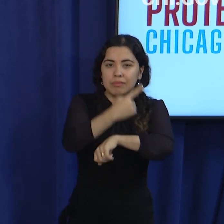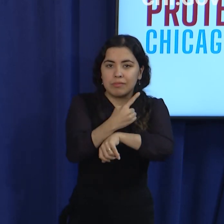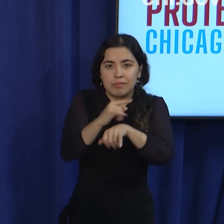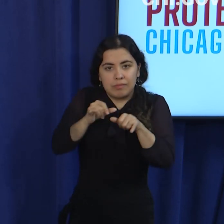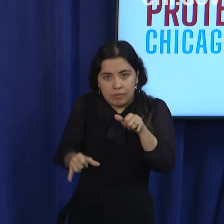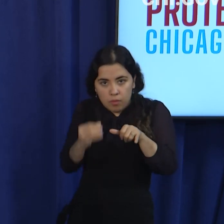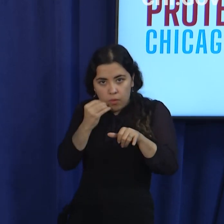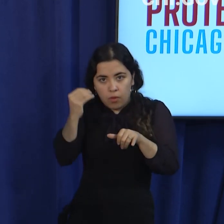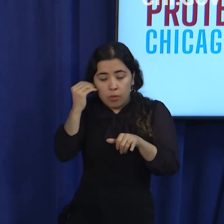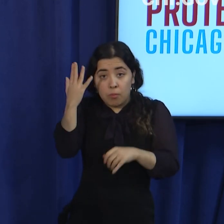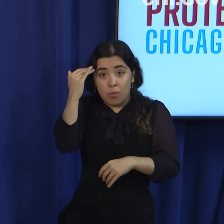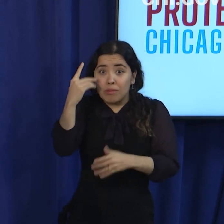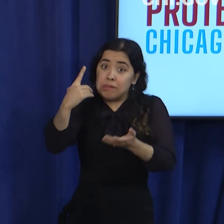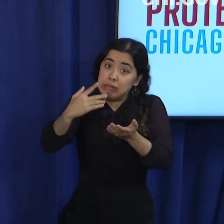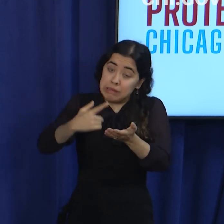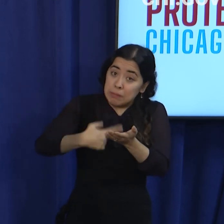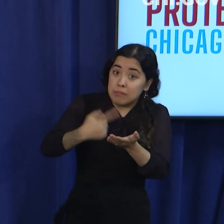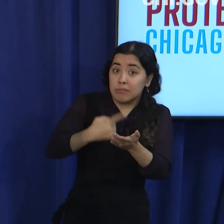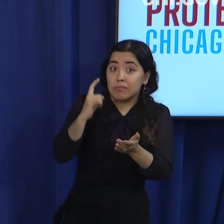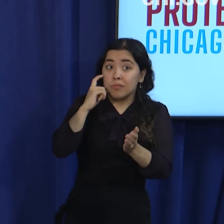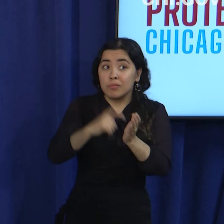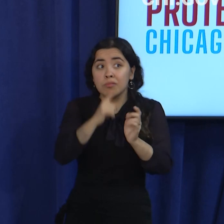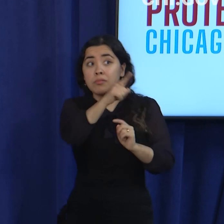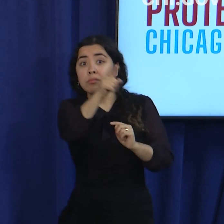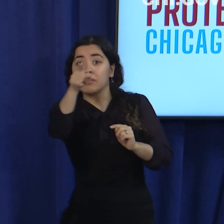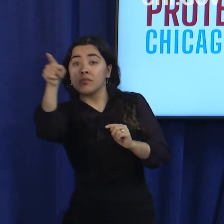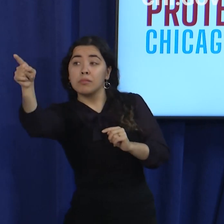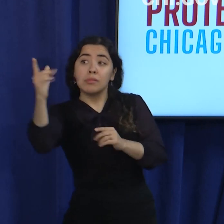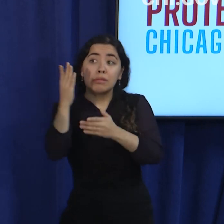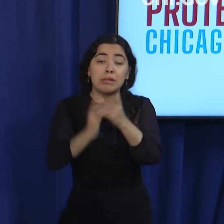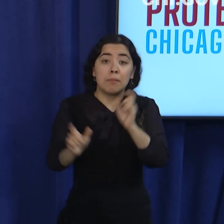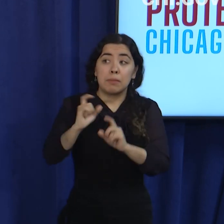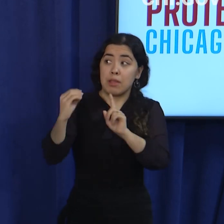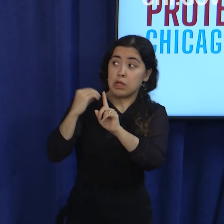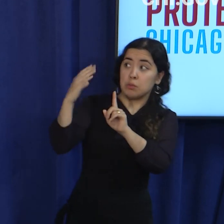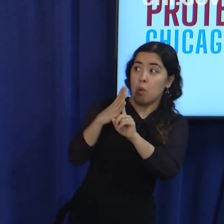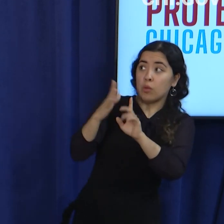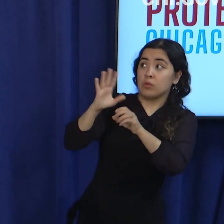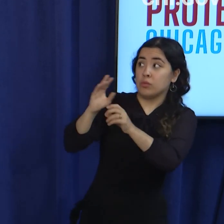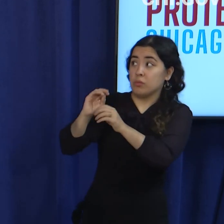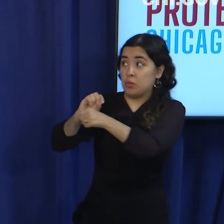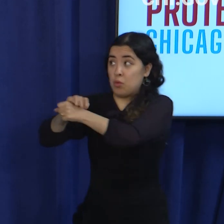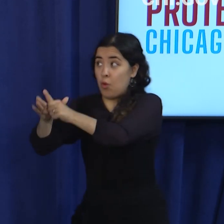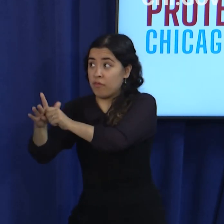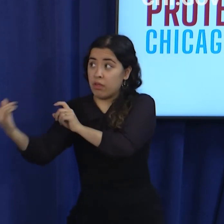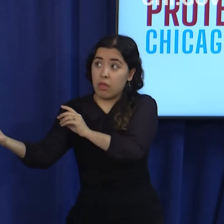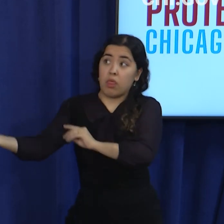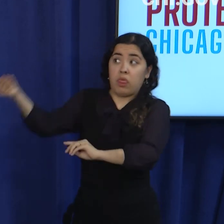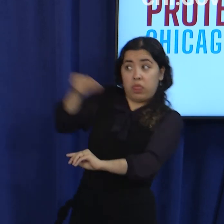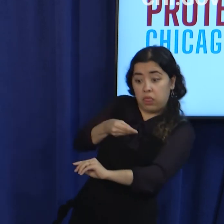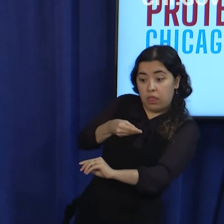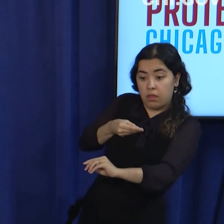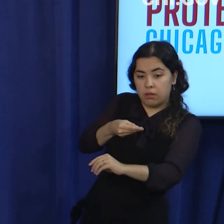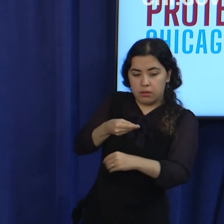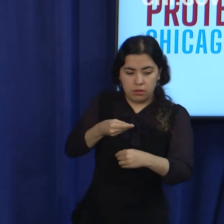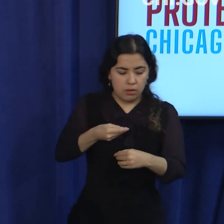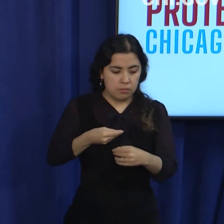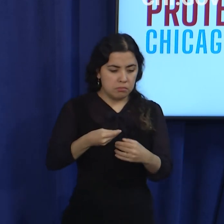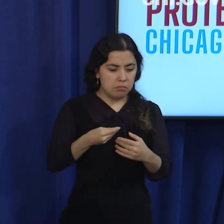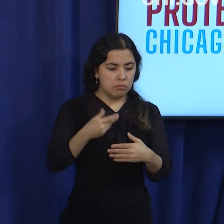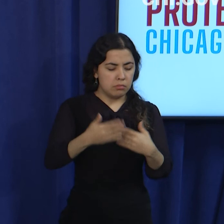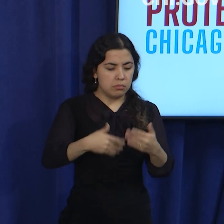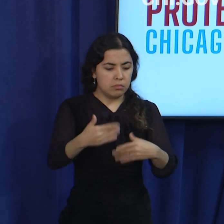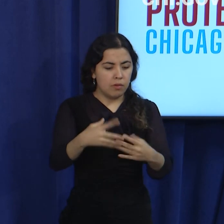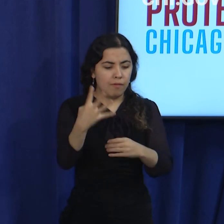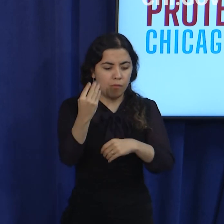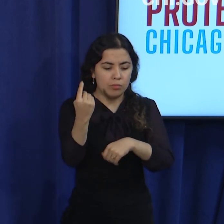who don't develop COVID for up to 14 days after being exposed. But we really want to make sure people are able to follow the public health